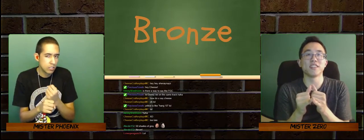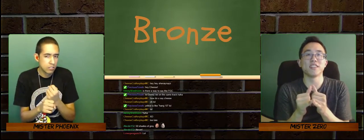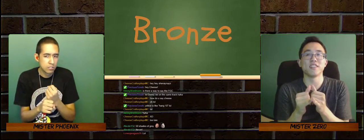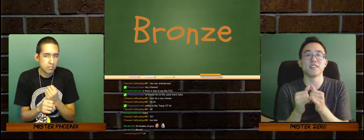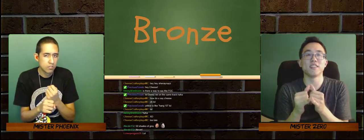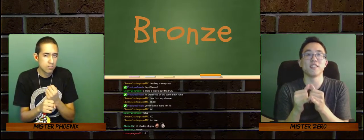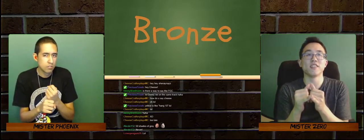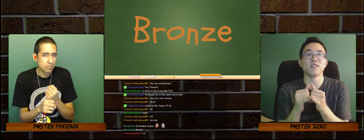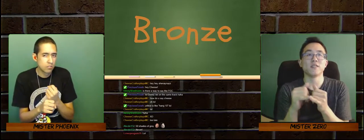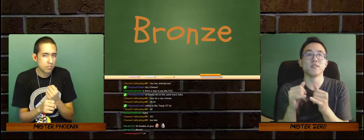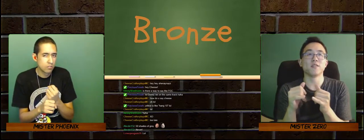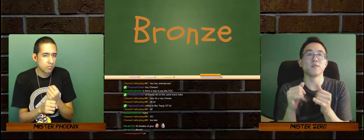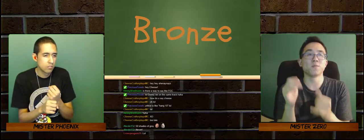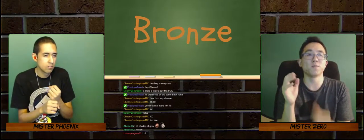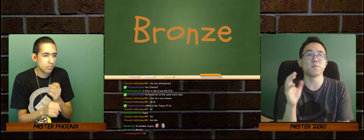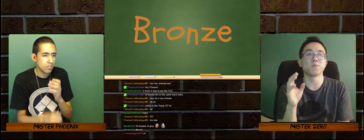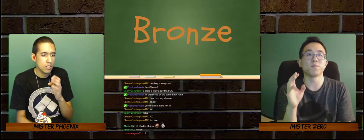get?